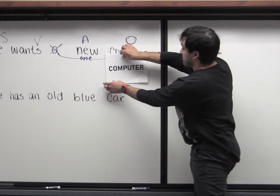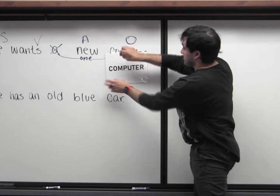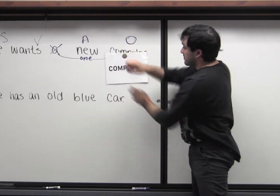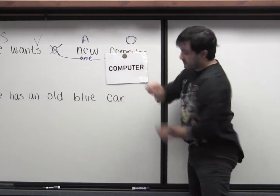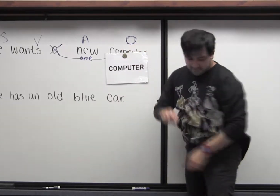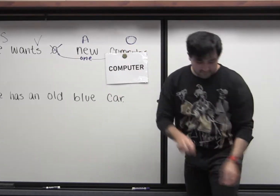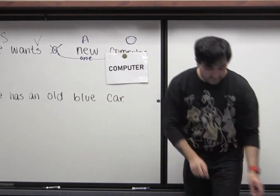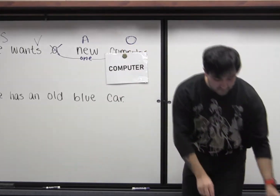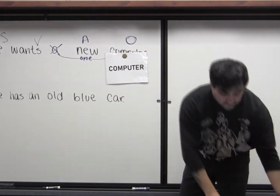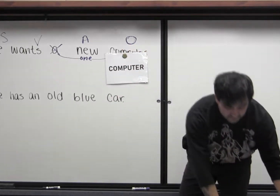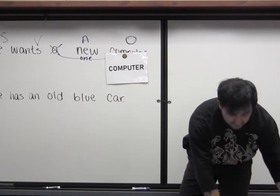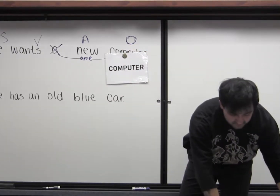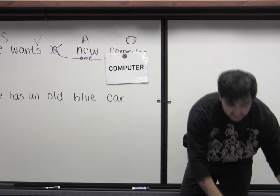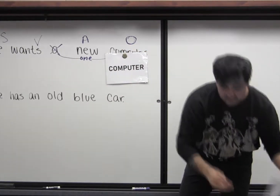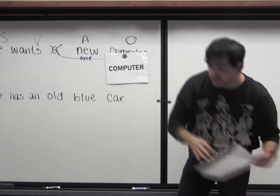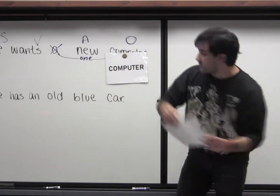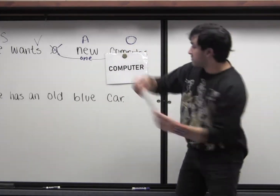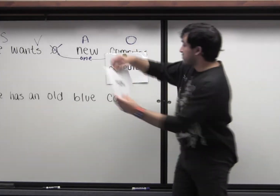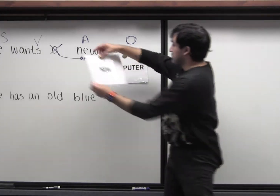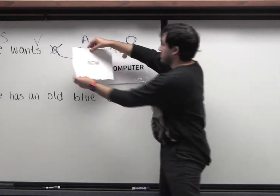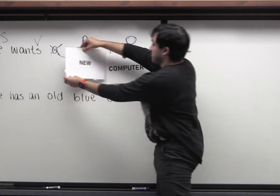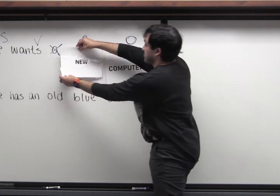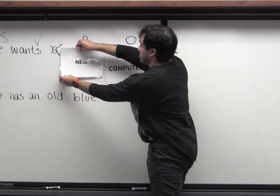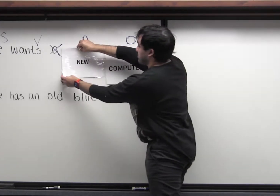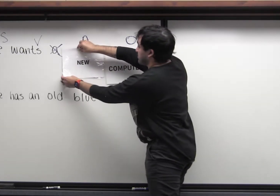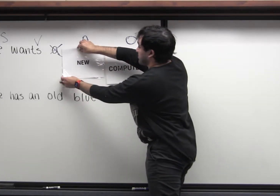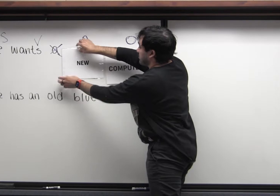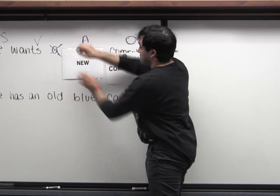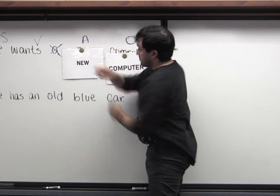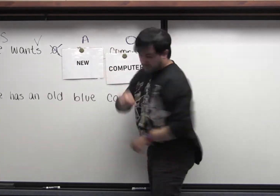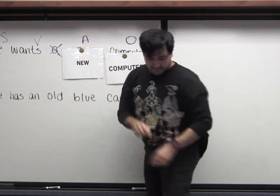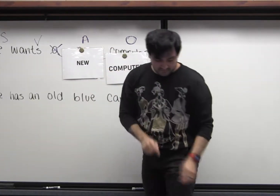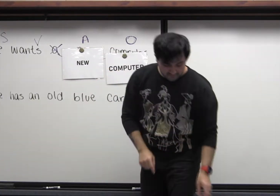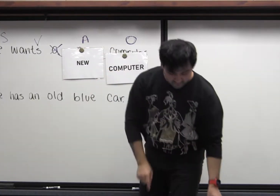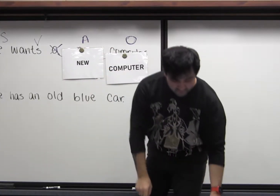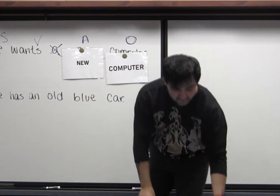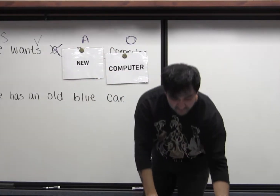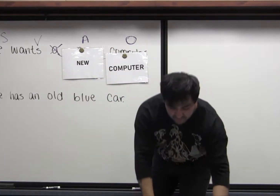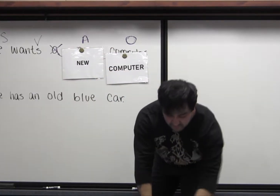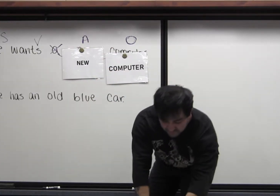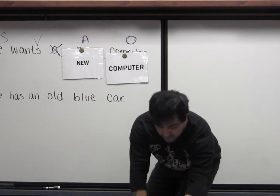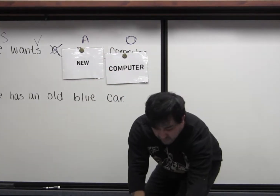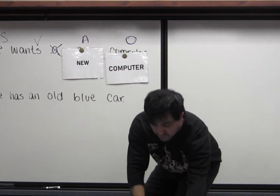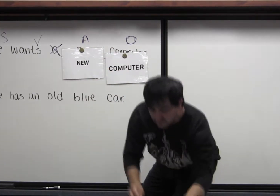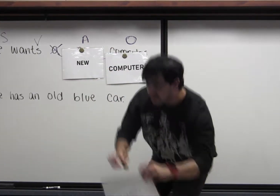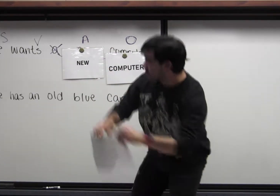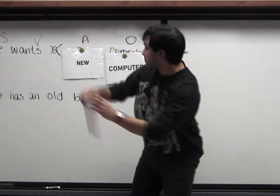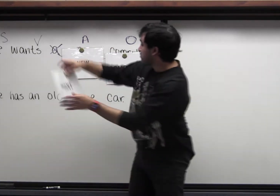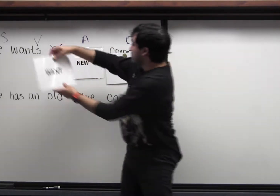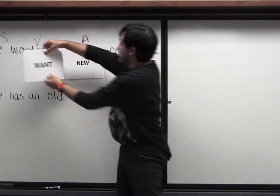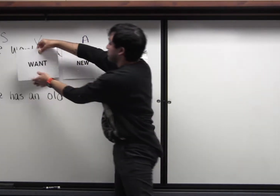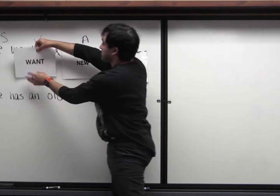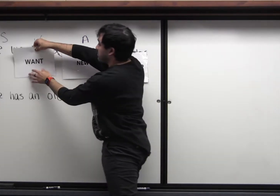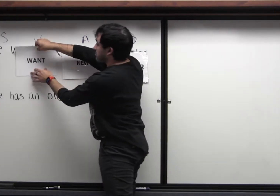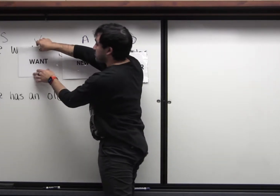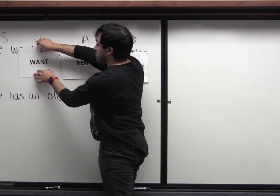our sign for computer. Remember, in ASL, we do write in all caps, and this is a great way to distinguish our